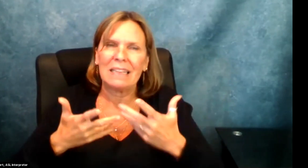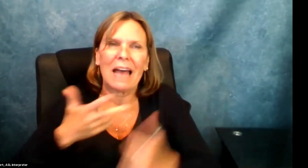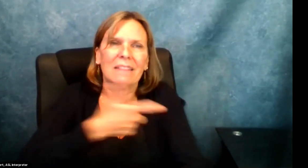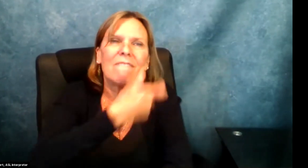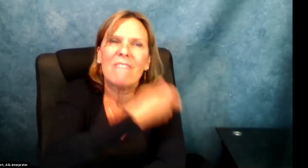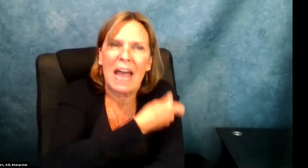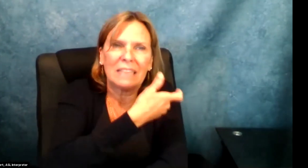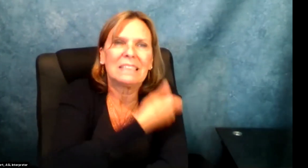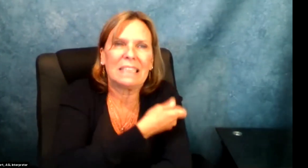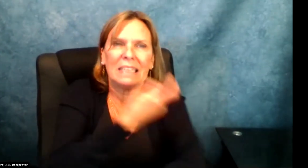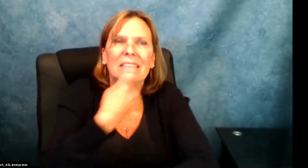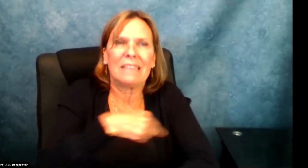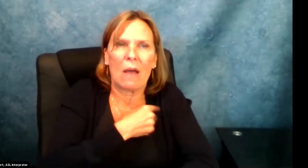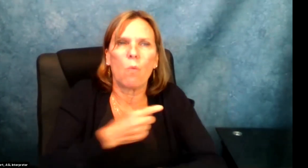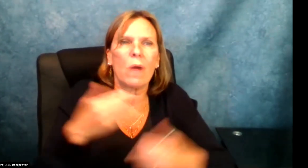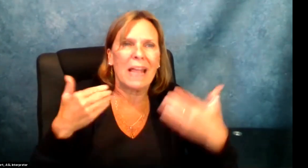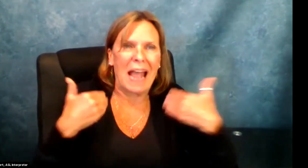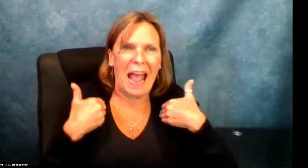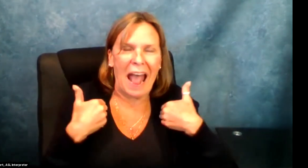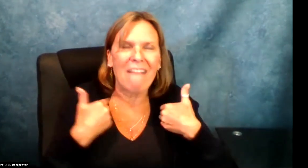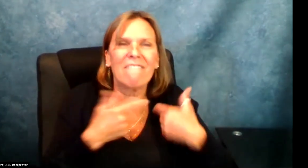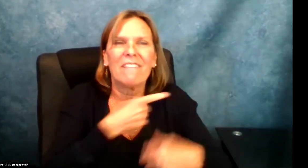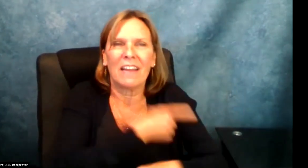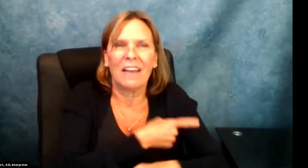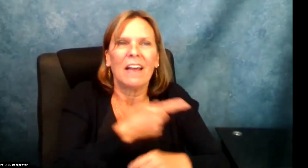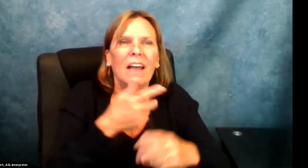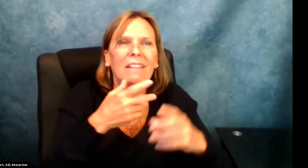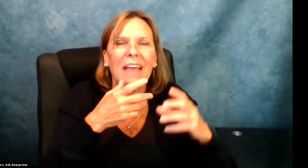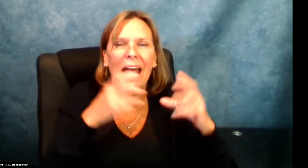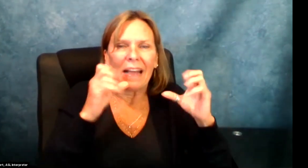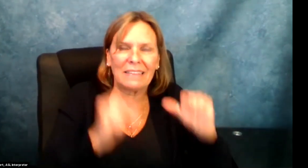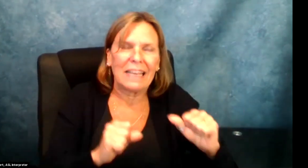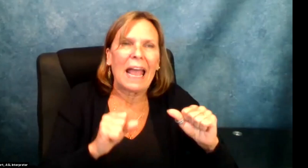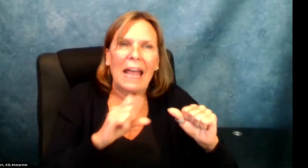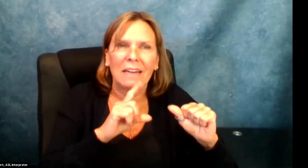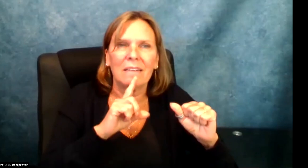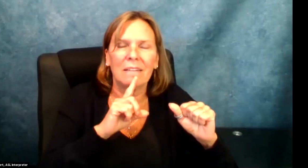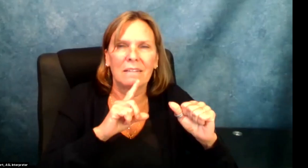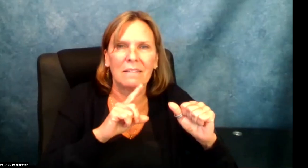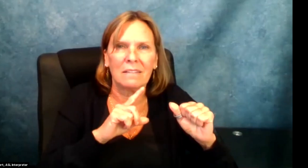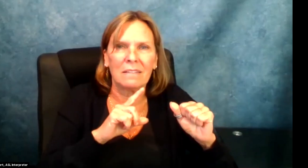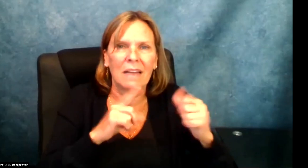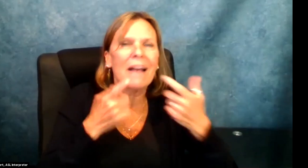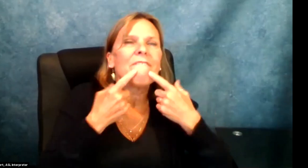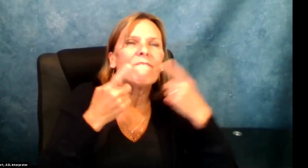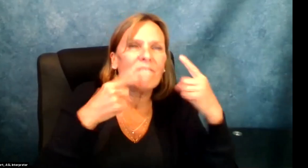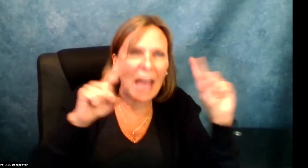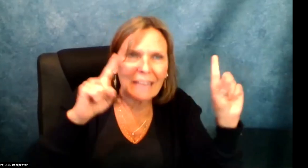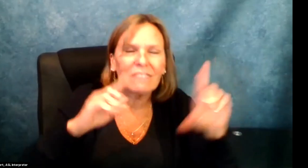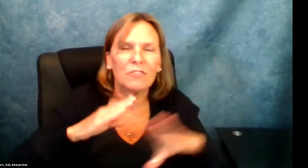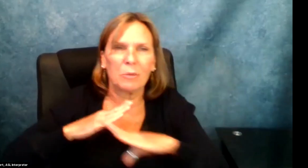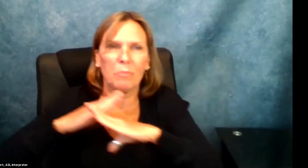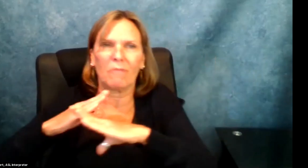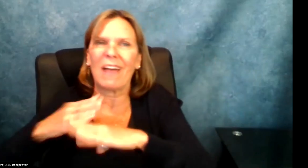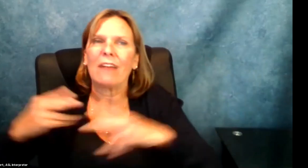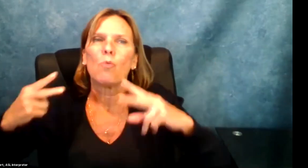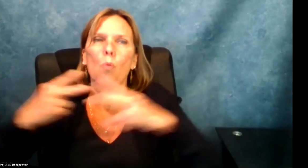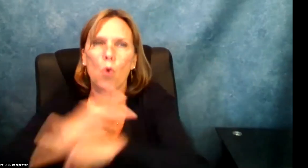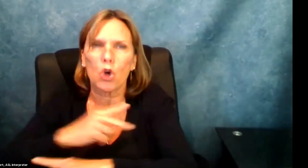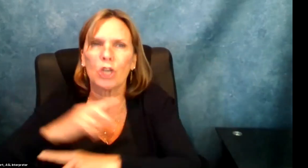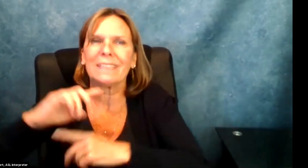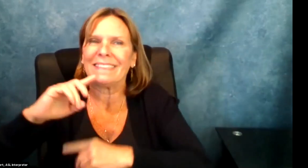of vaccine pediatrician nerd guy here. So that's how I tend to think about